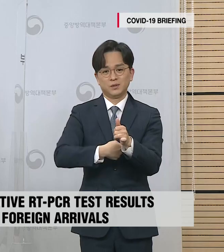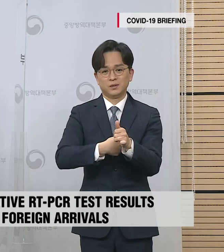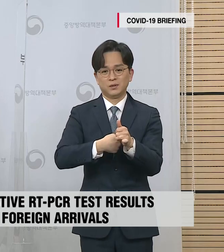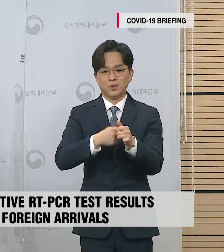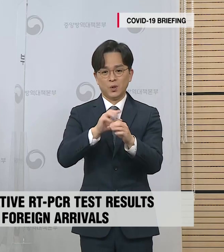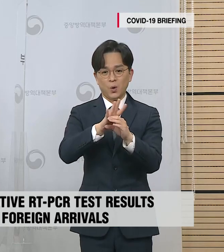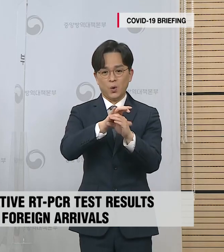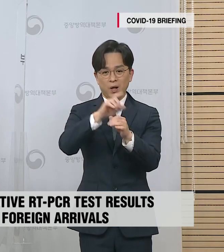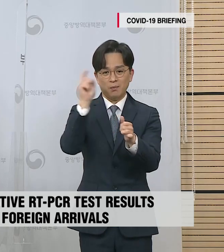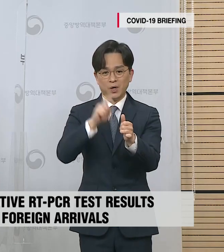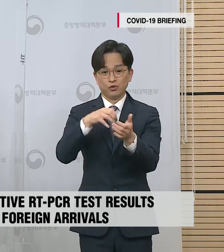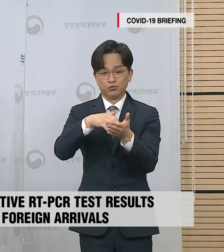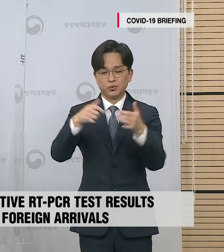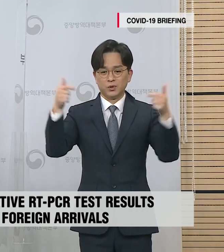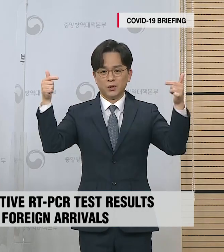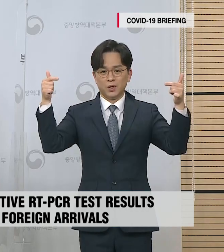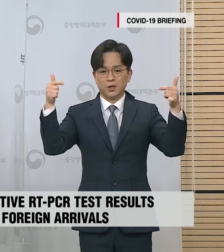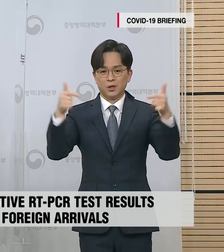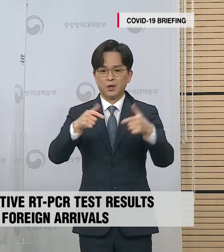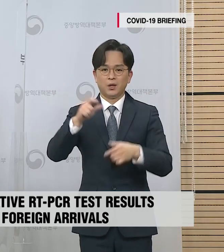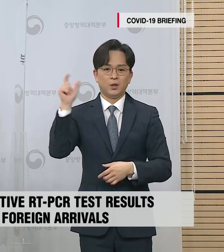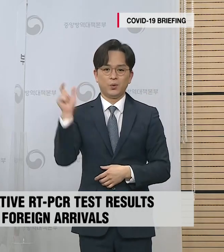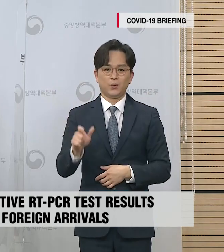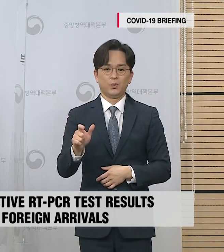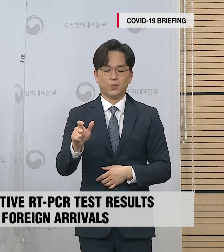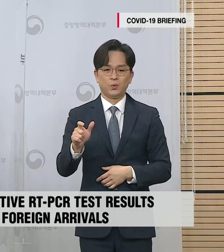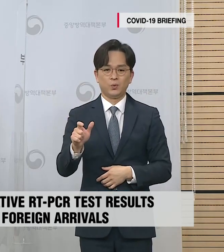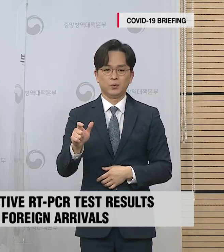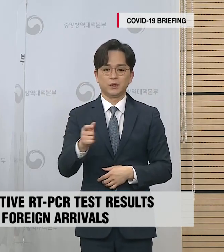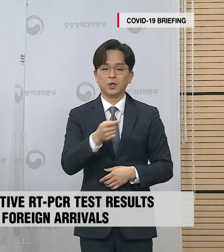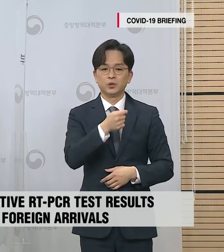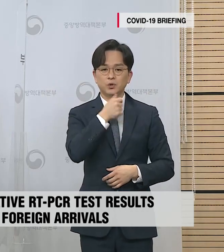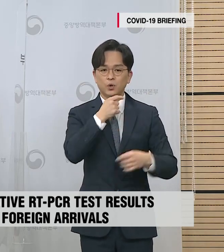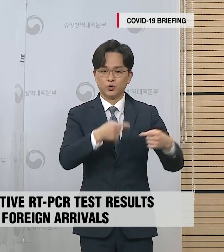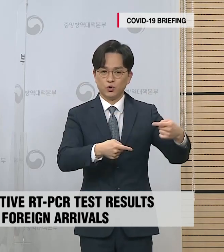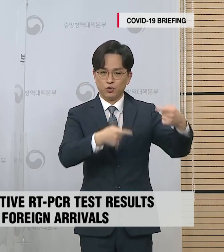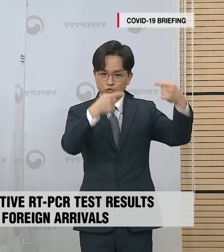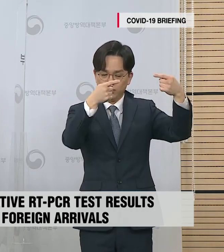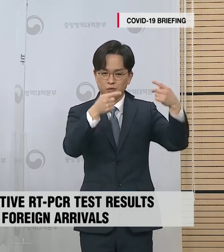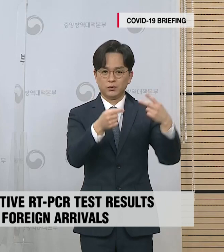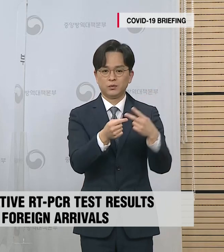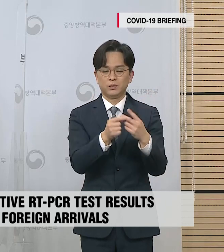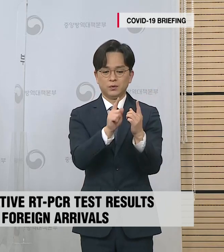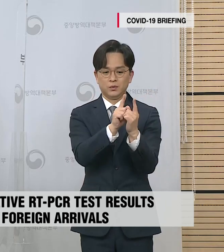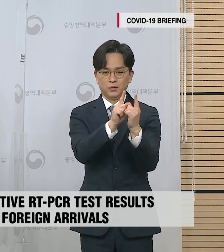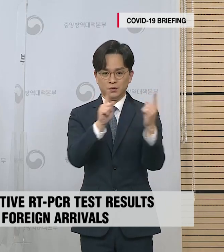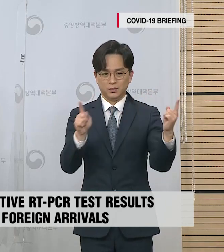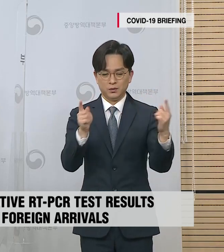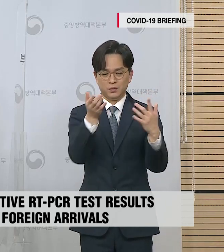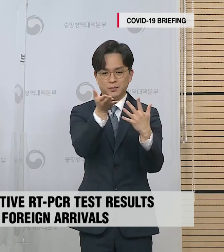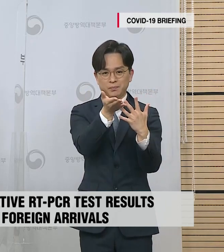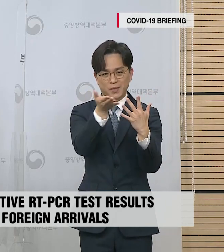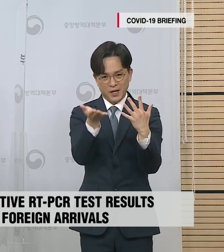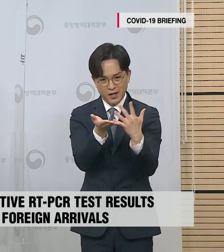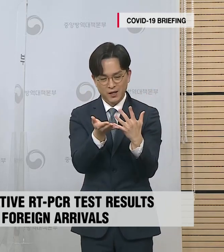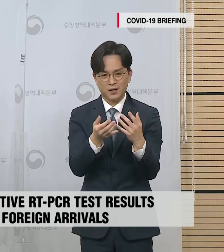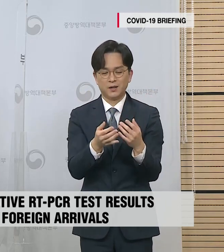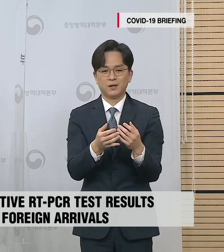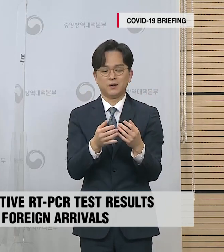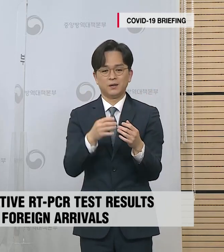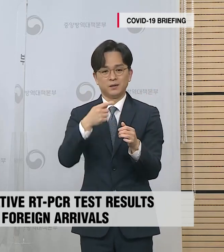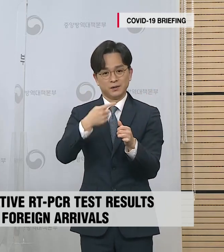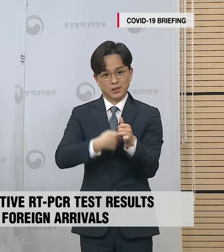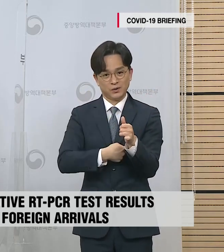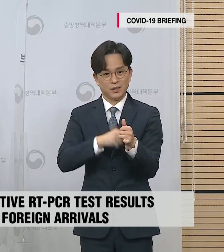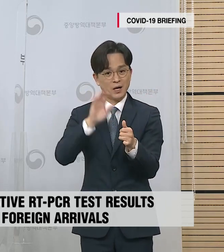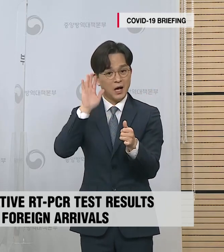venues reporting cluster infections. And especially after the Lunar New Year holiday, we are returning back to our routines. And